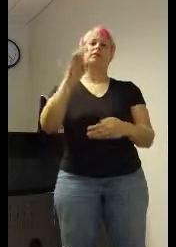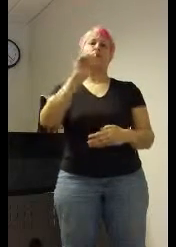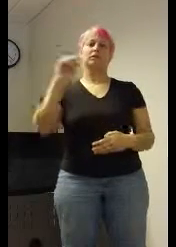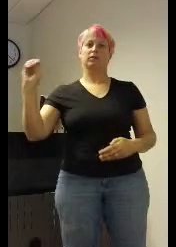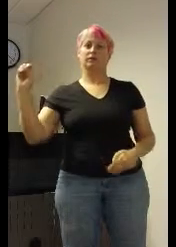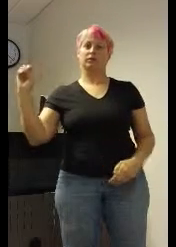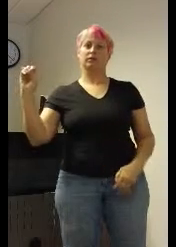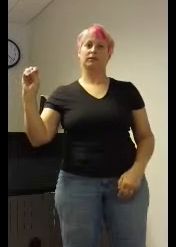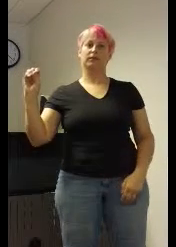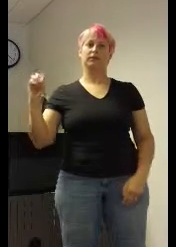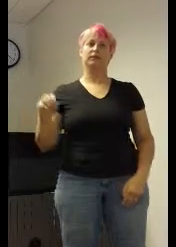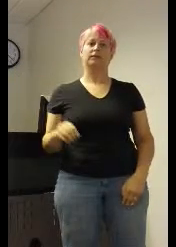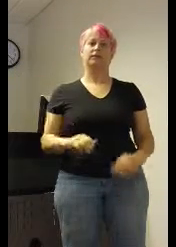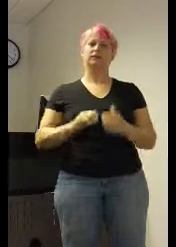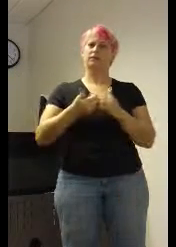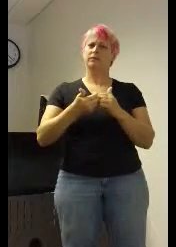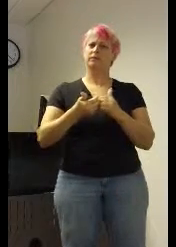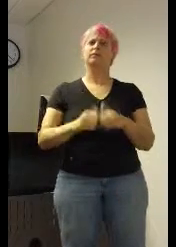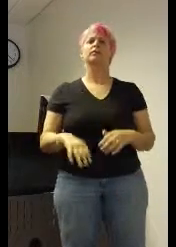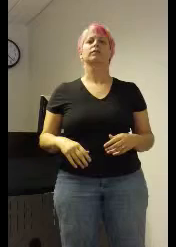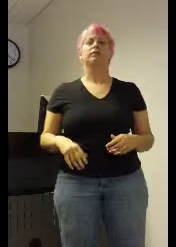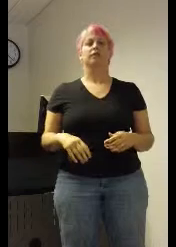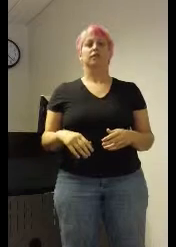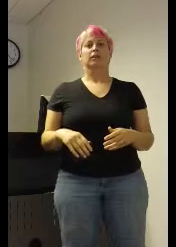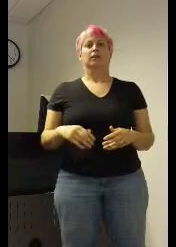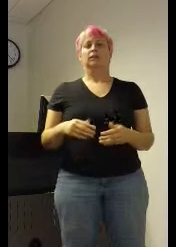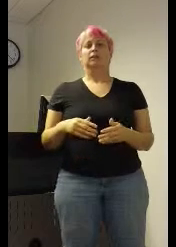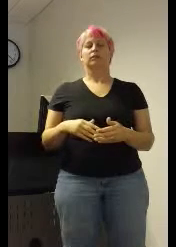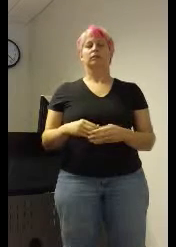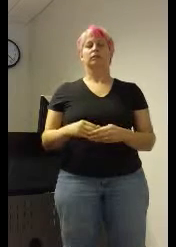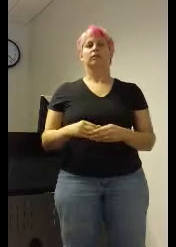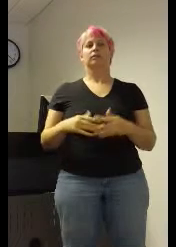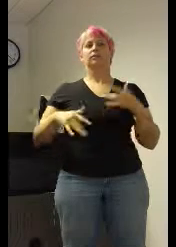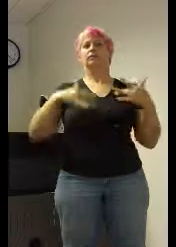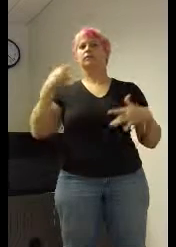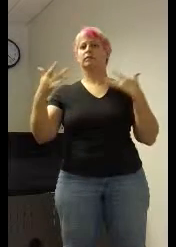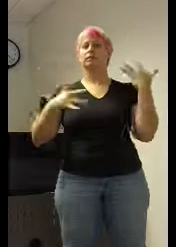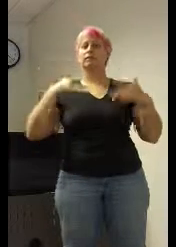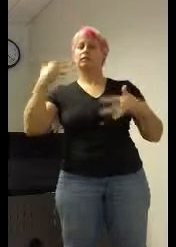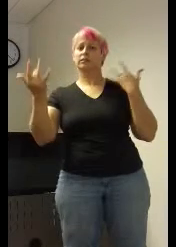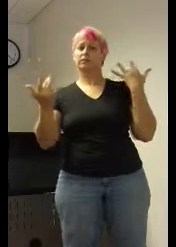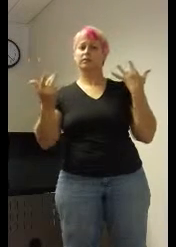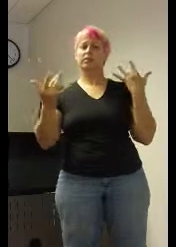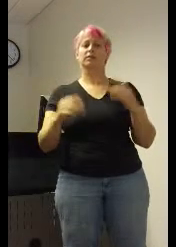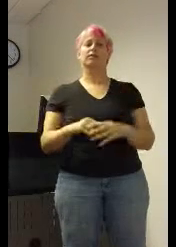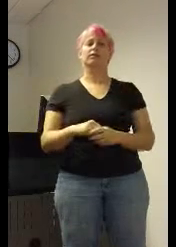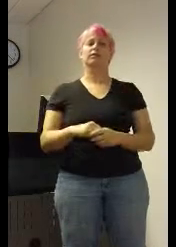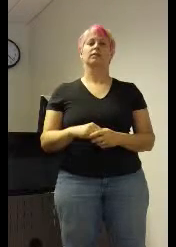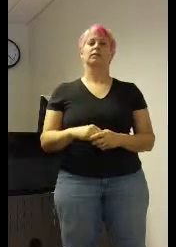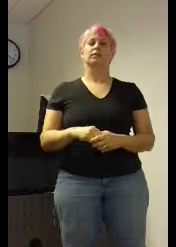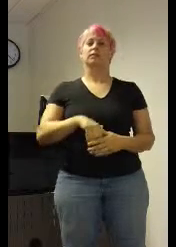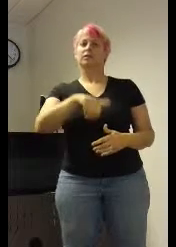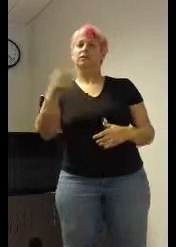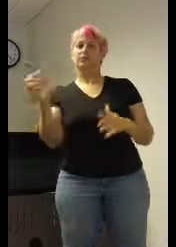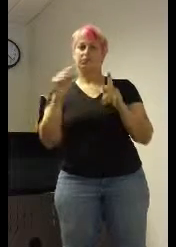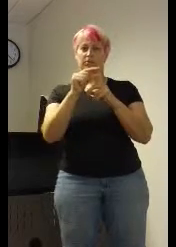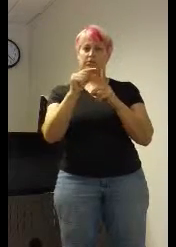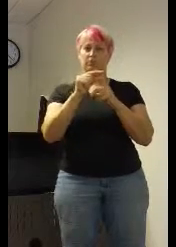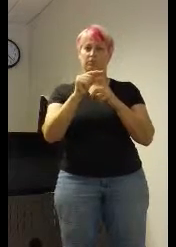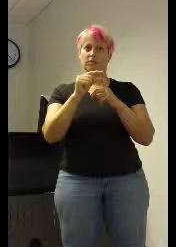the coexistence of attention problems and hyperactivity. In other words, you have trouble paying attention